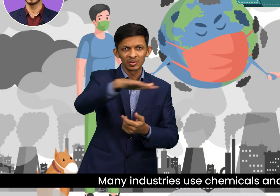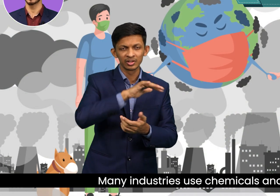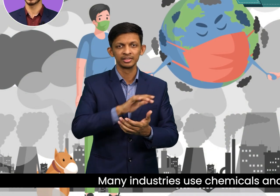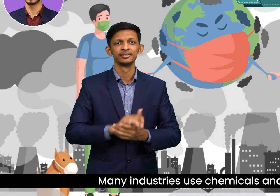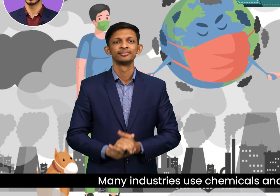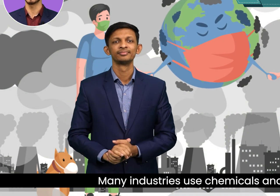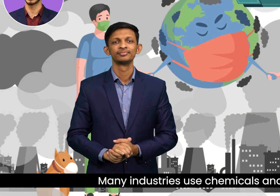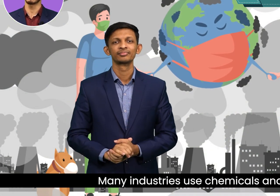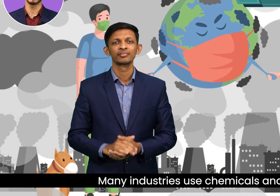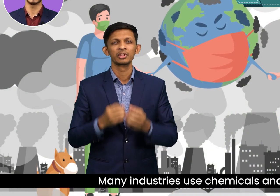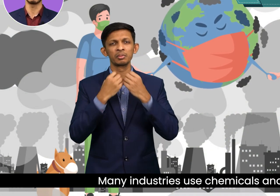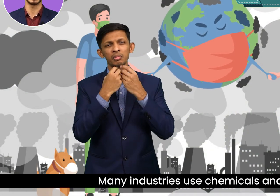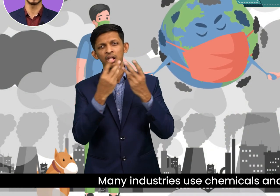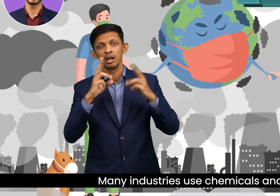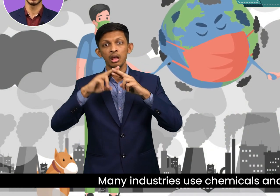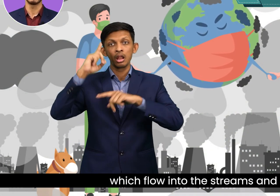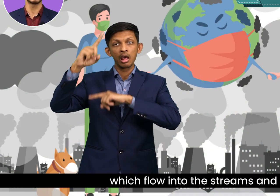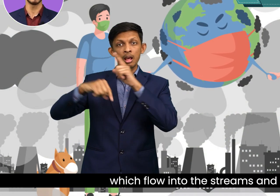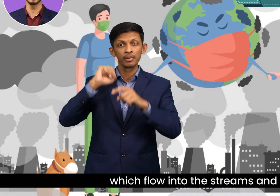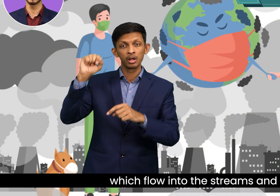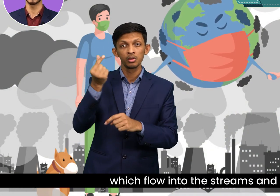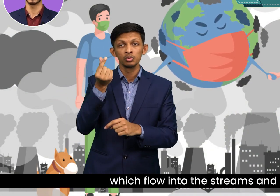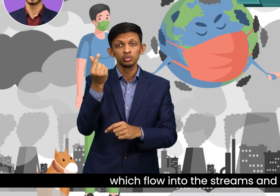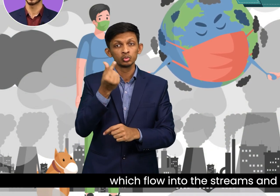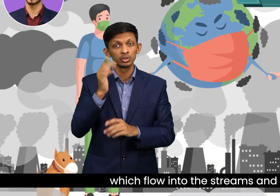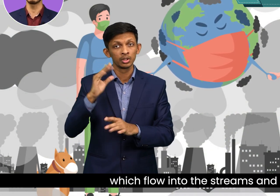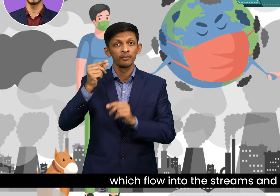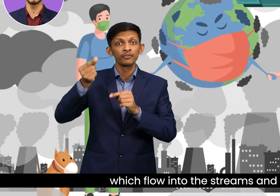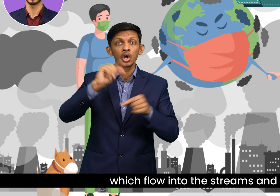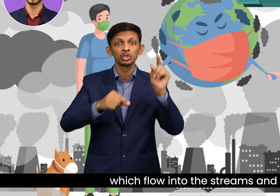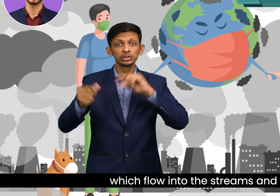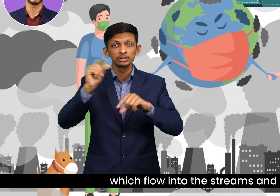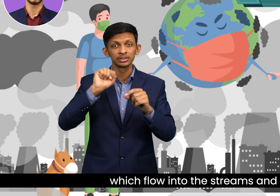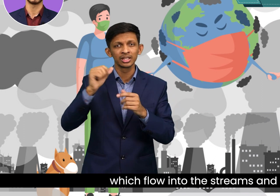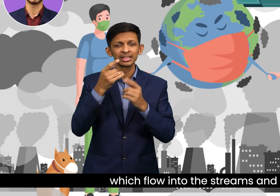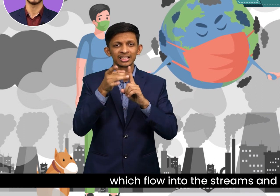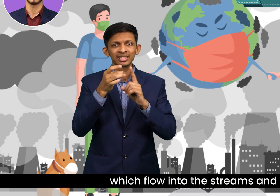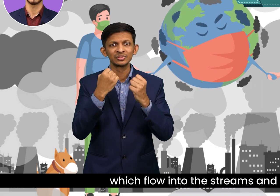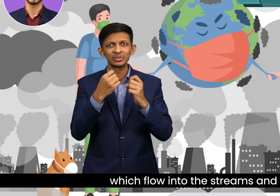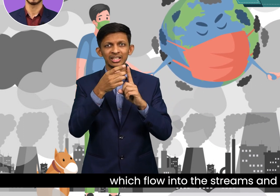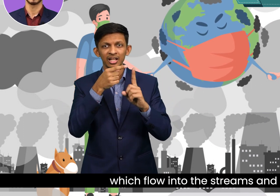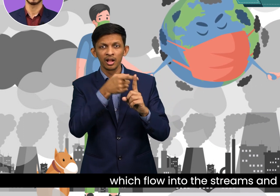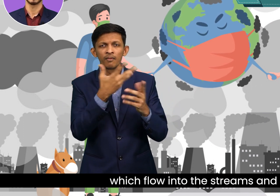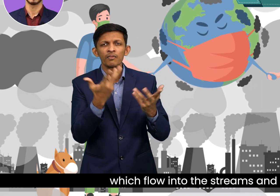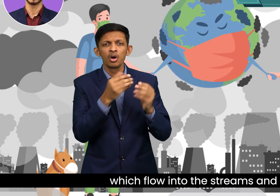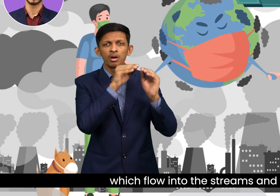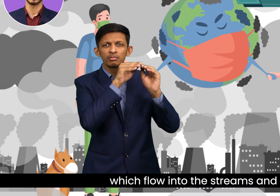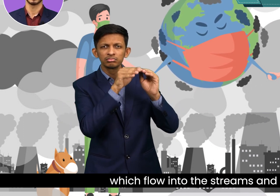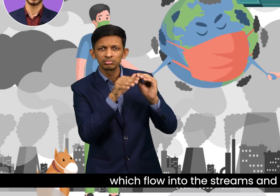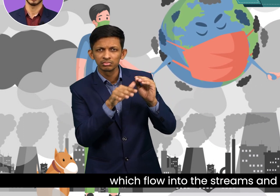Many industries use chemicals and metals which flow into the streams and rivers.